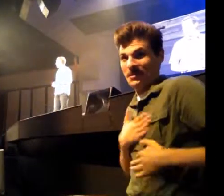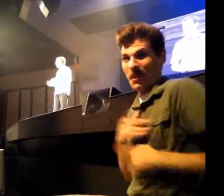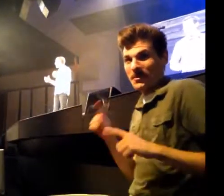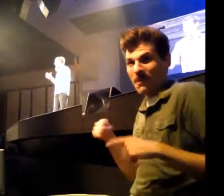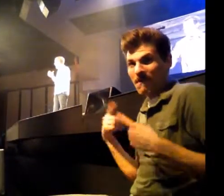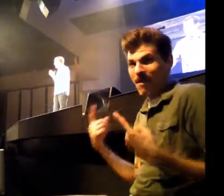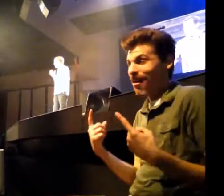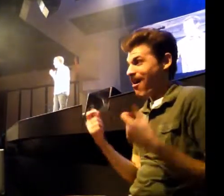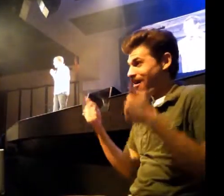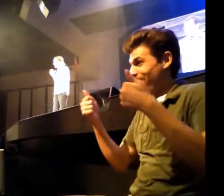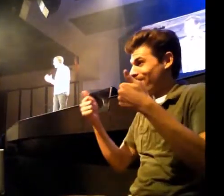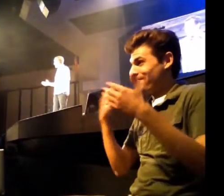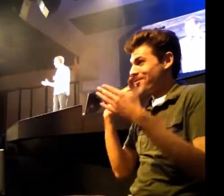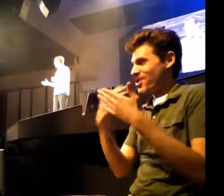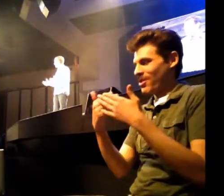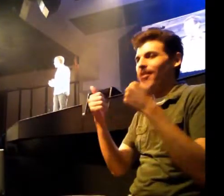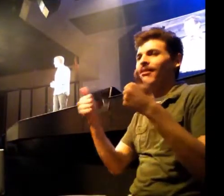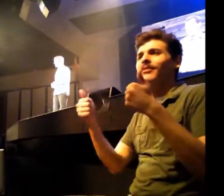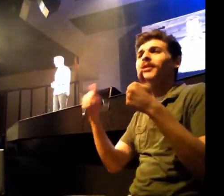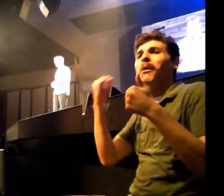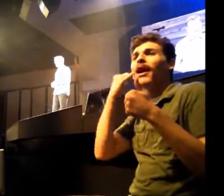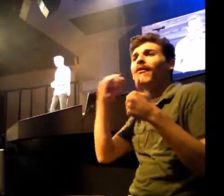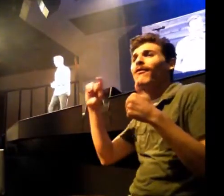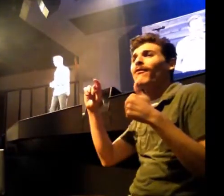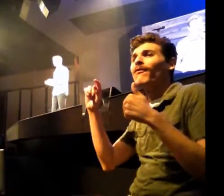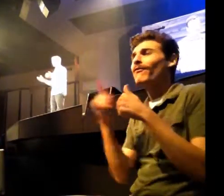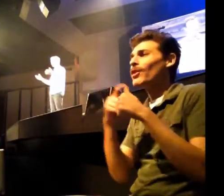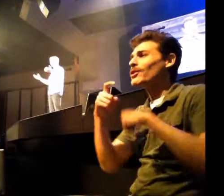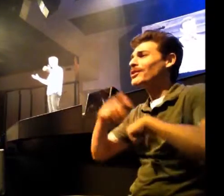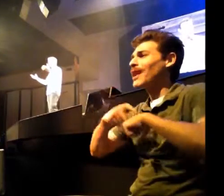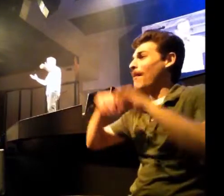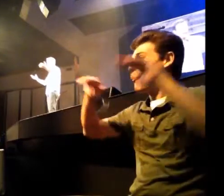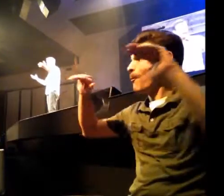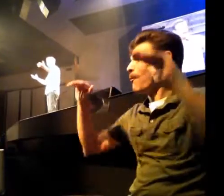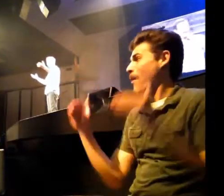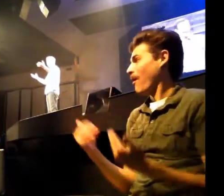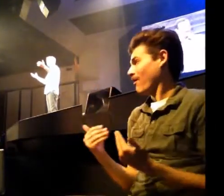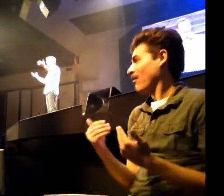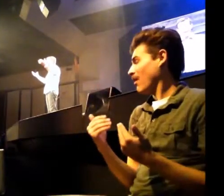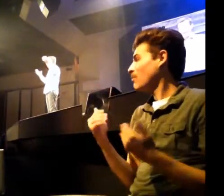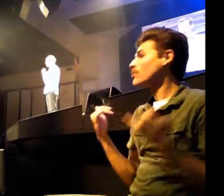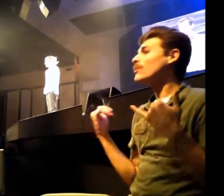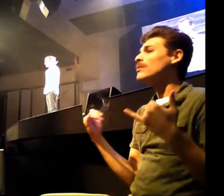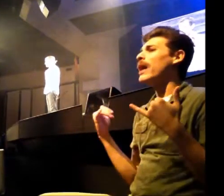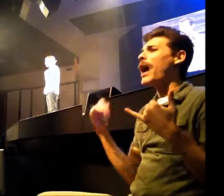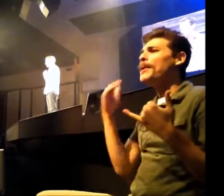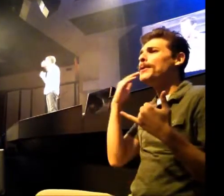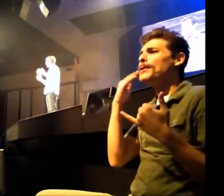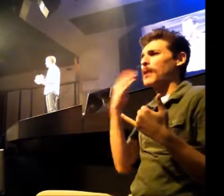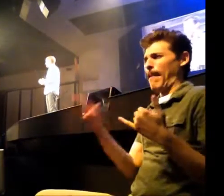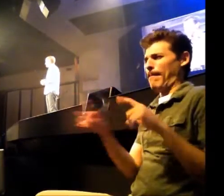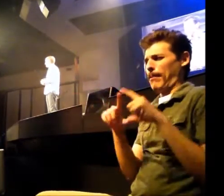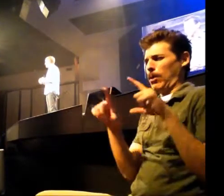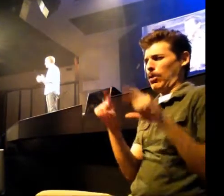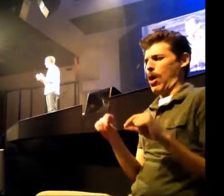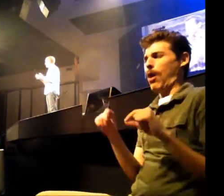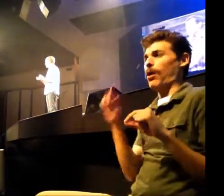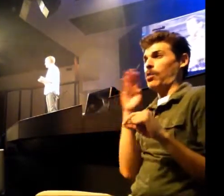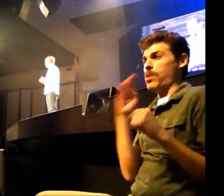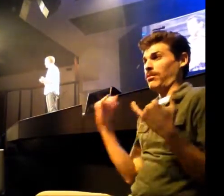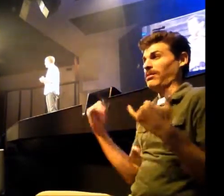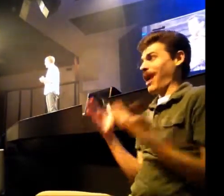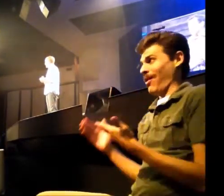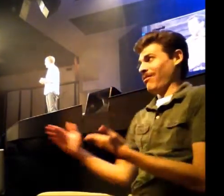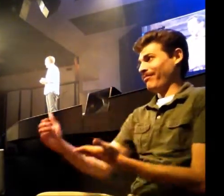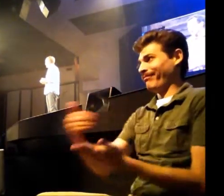going to take up our offering and our gifts, and so I'm going to ask the ushers, if you would, go ahead and move into place. And as they move into